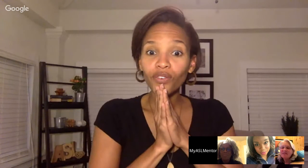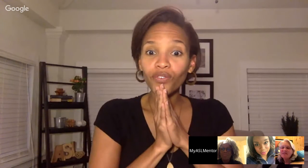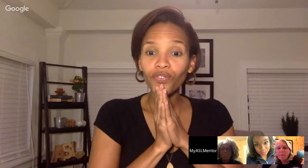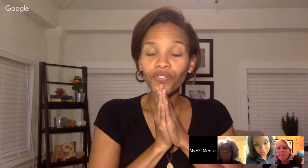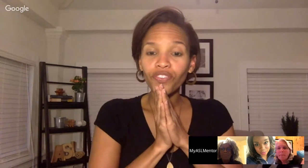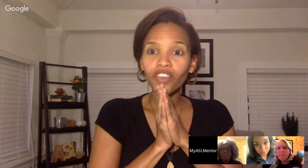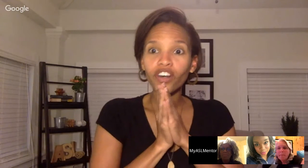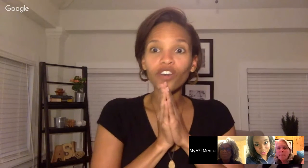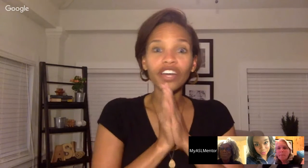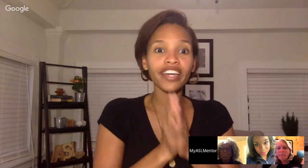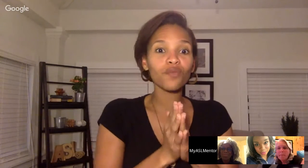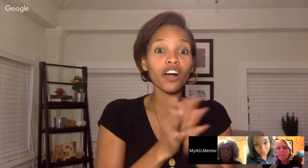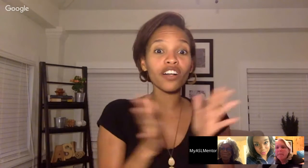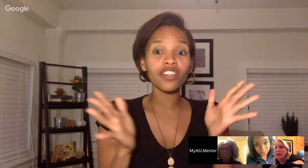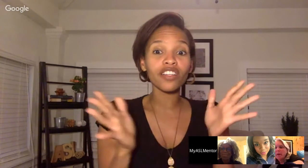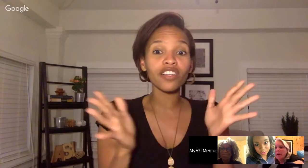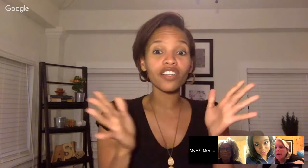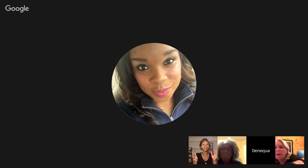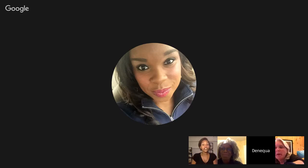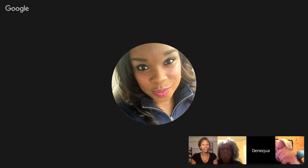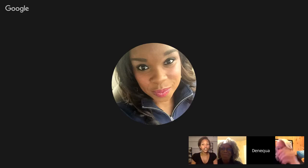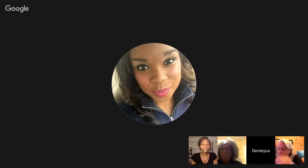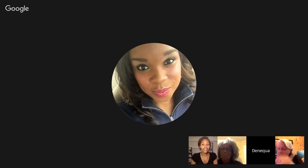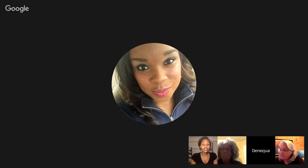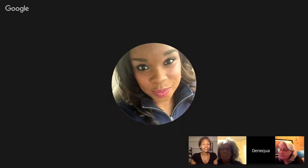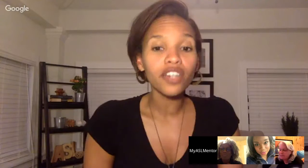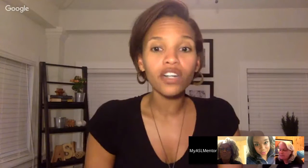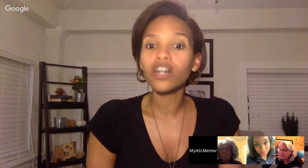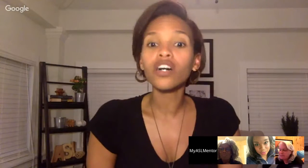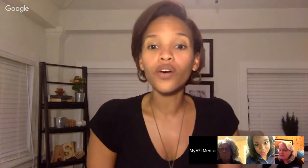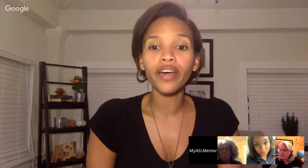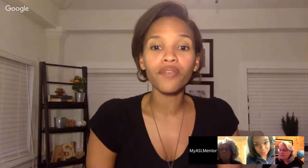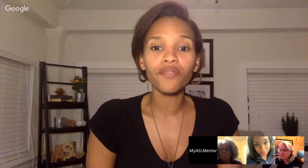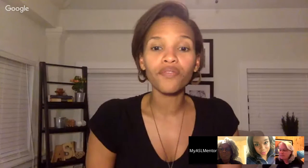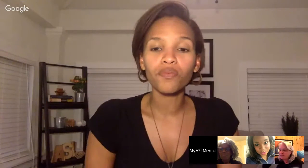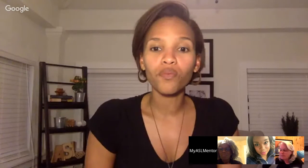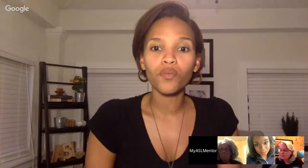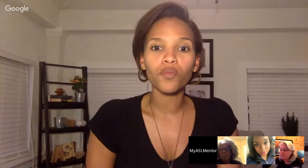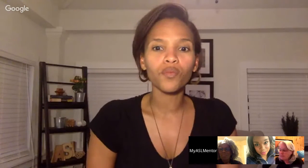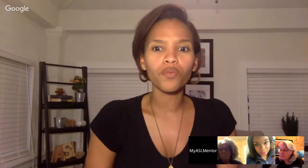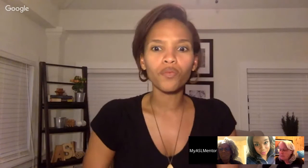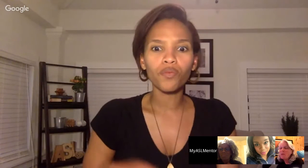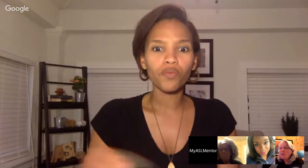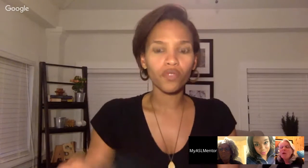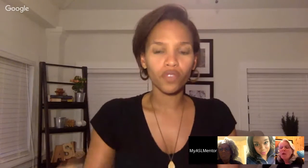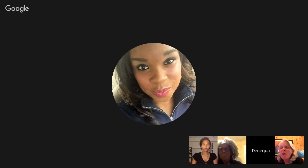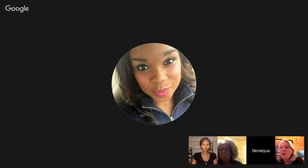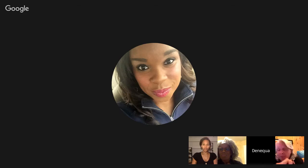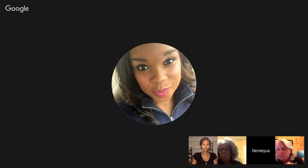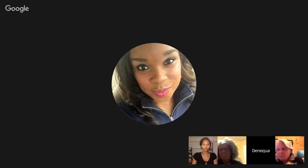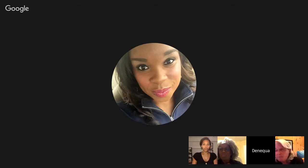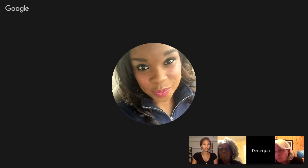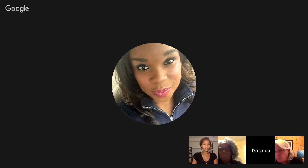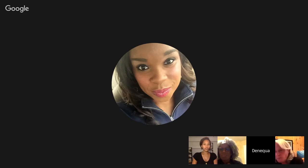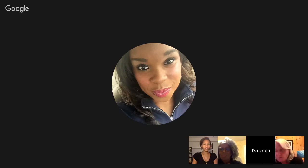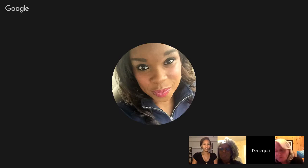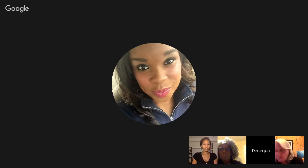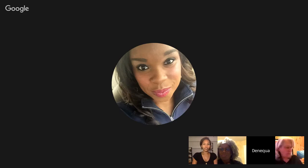No? All right. Well, I do. Sorry. Okay. This whole, I mean, I know I'm probably supposed to know, but can you just